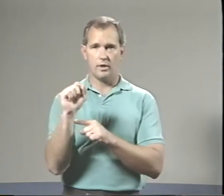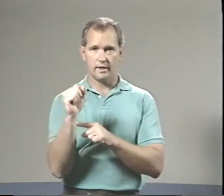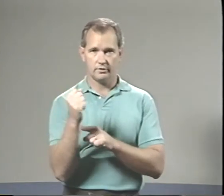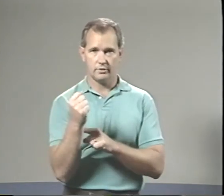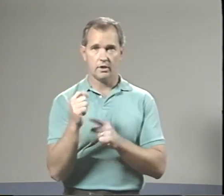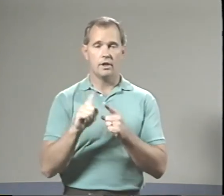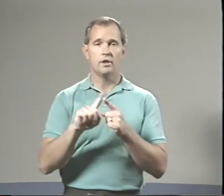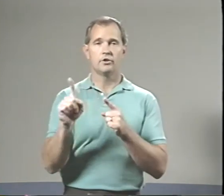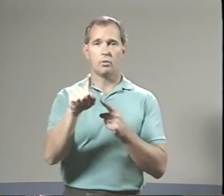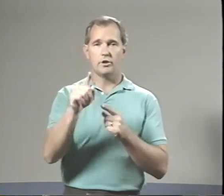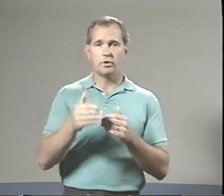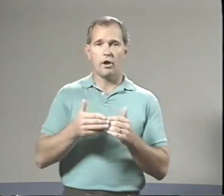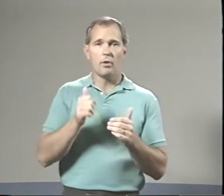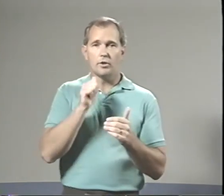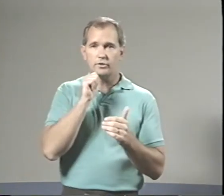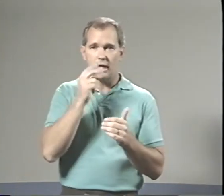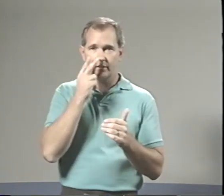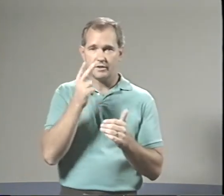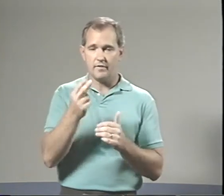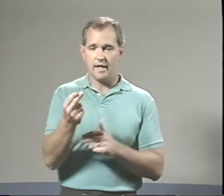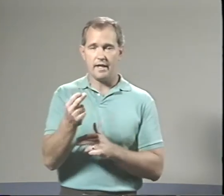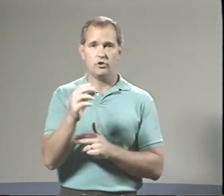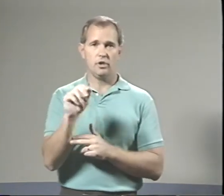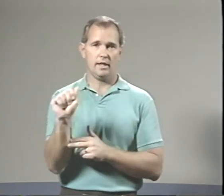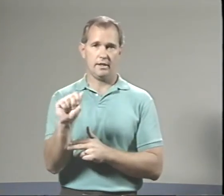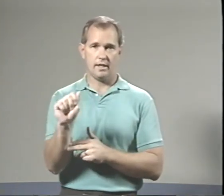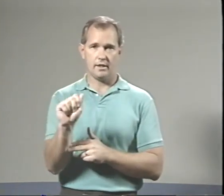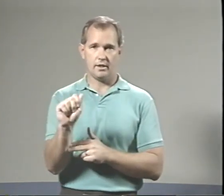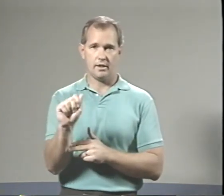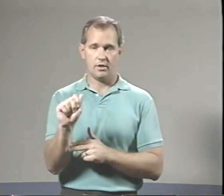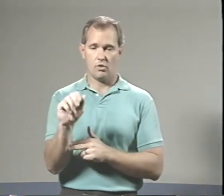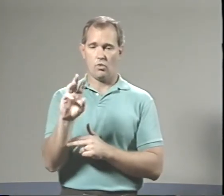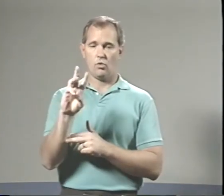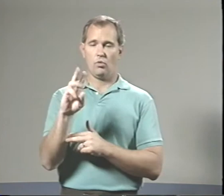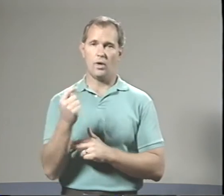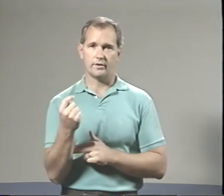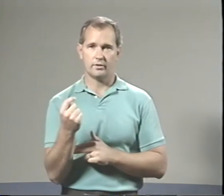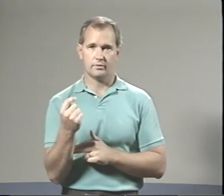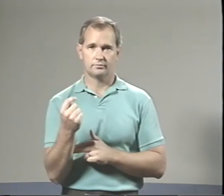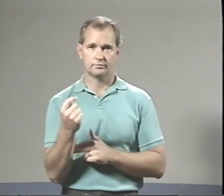twist to where you can almost not see the H and A. What?